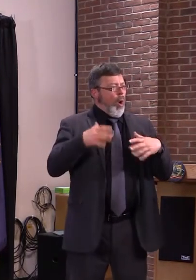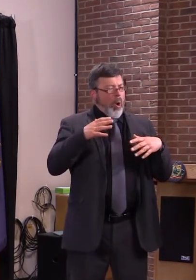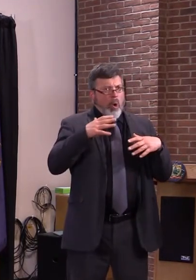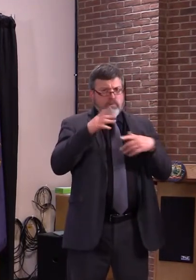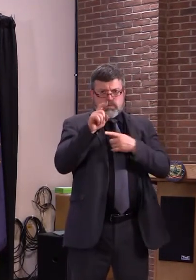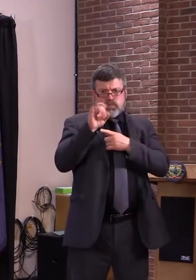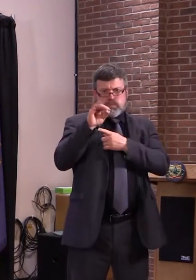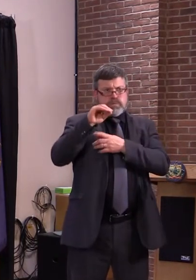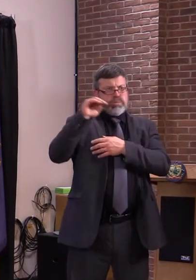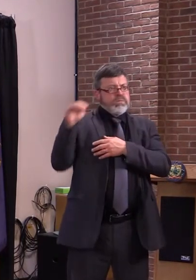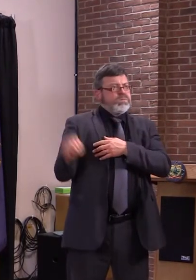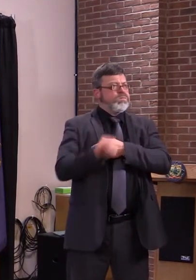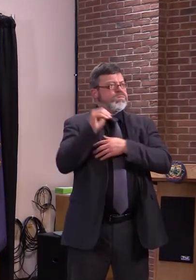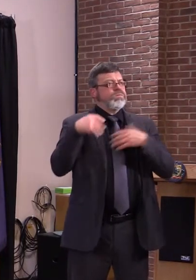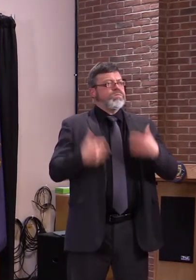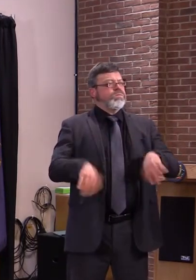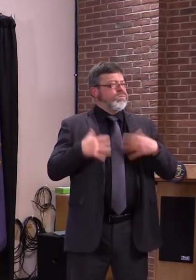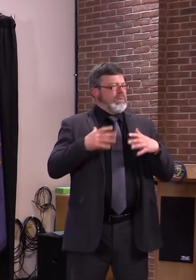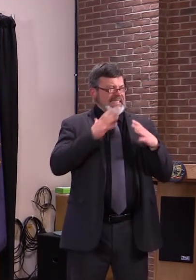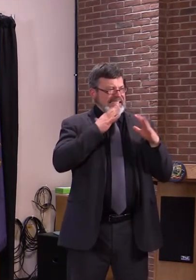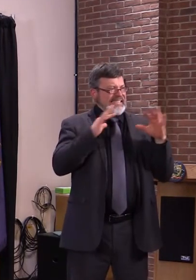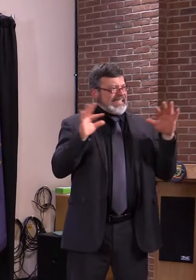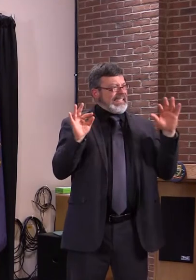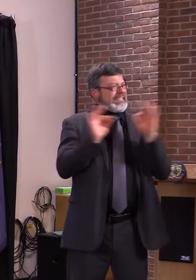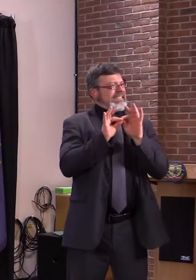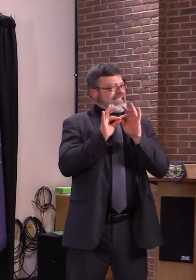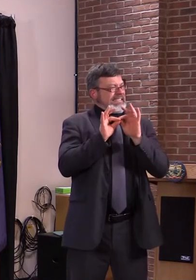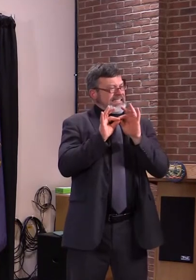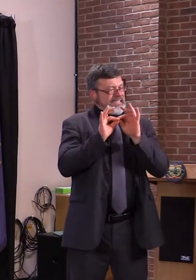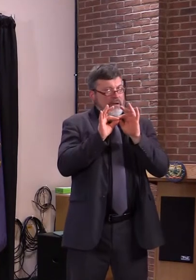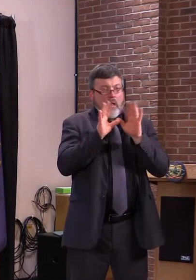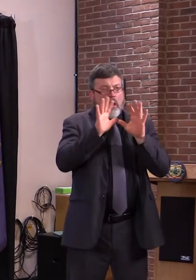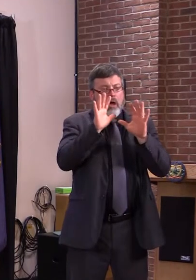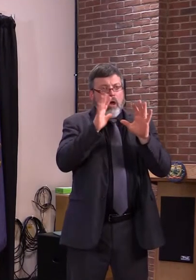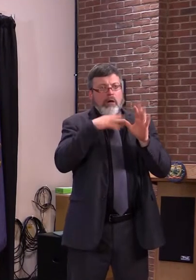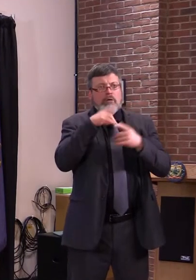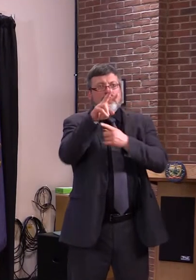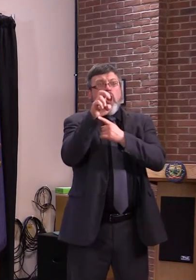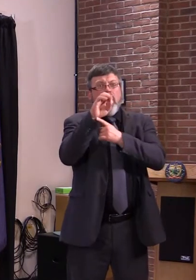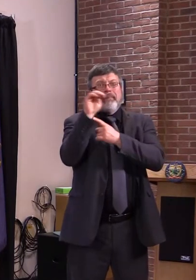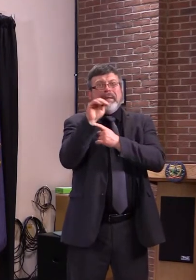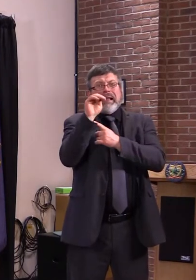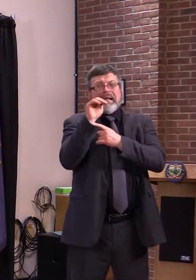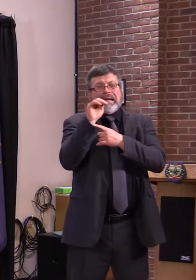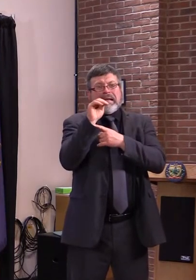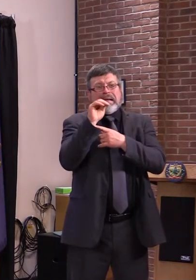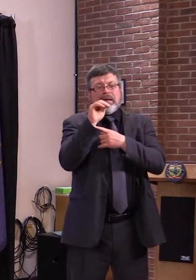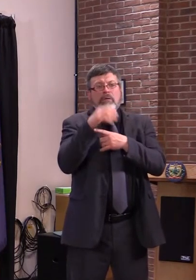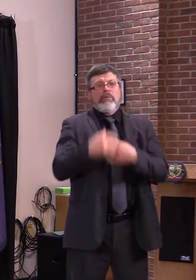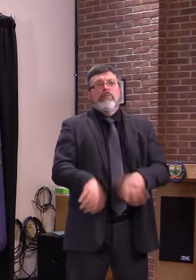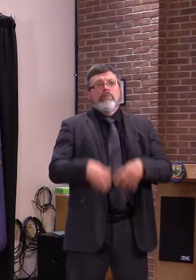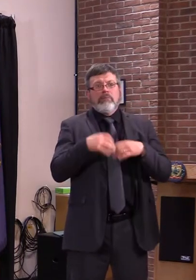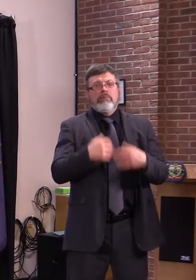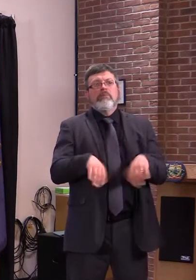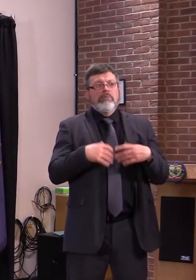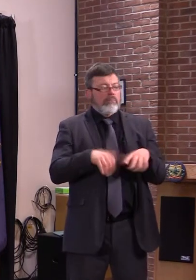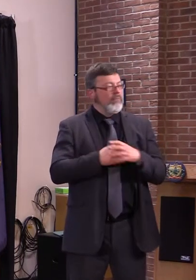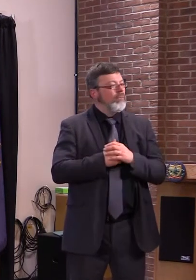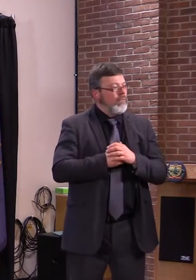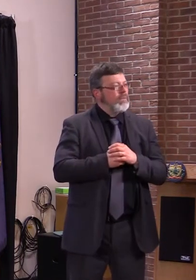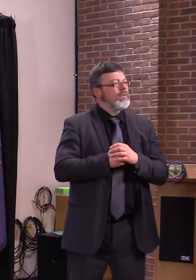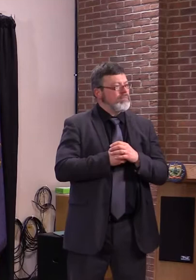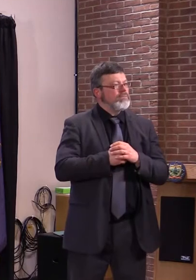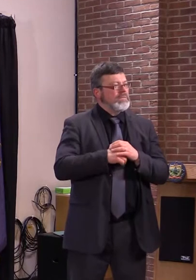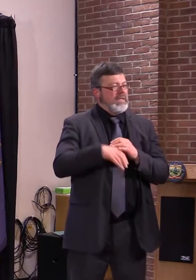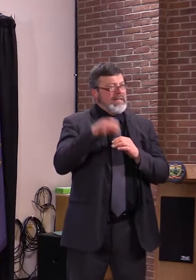Total appropriations exceed $200 million in this BAA, and the bill contains critical proposals